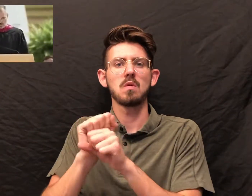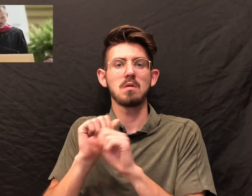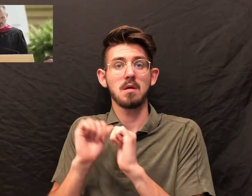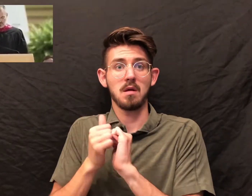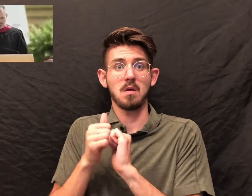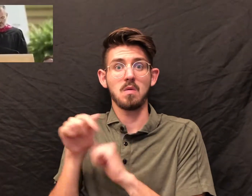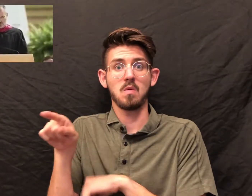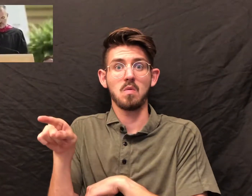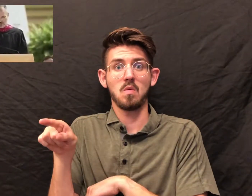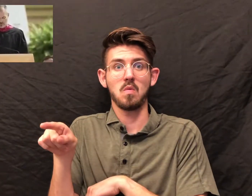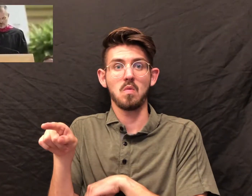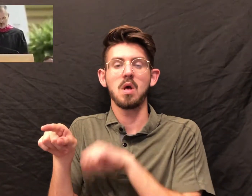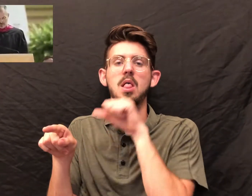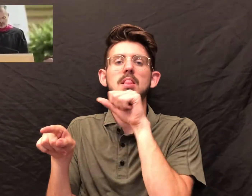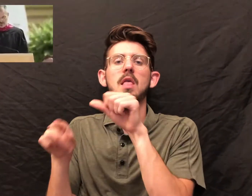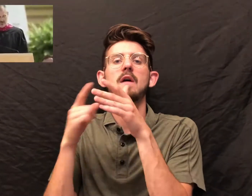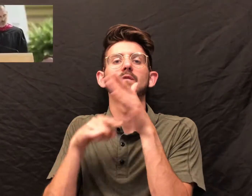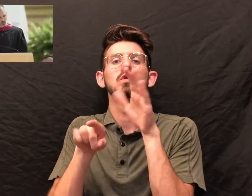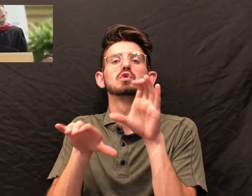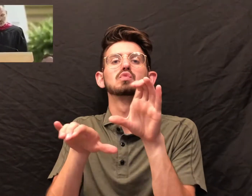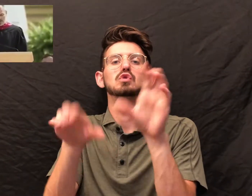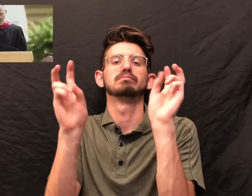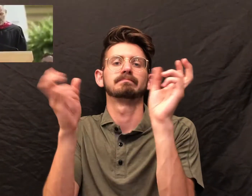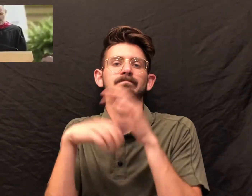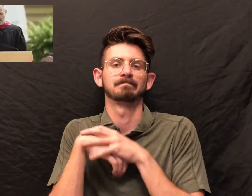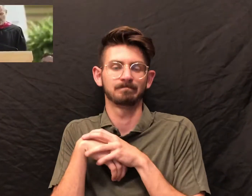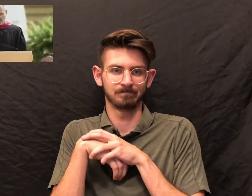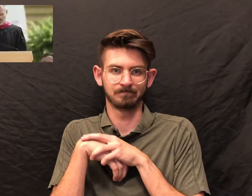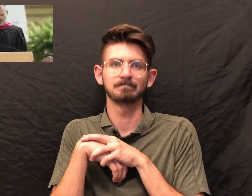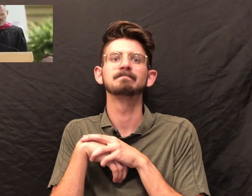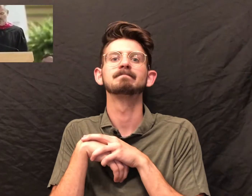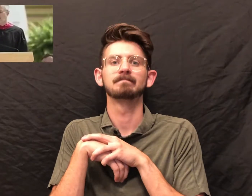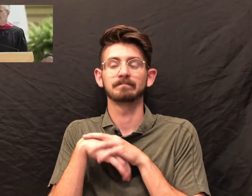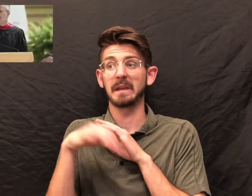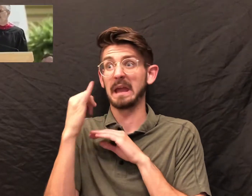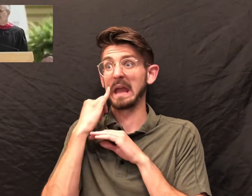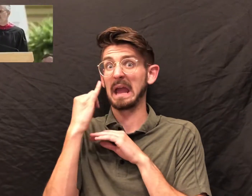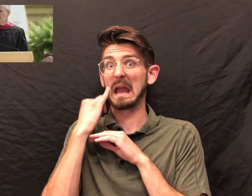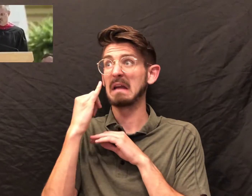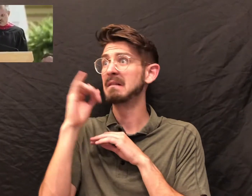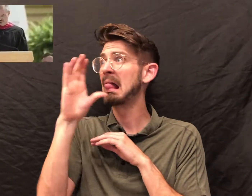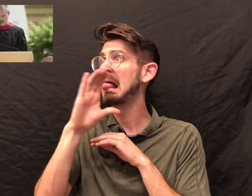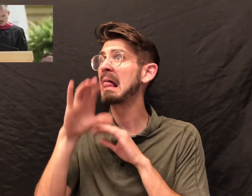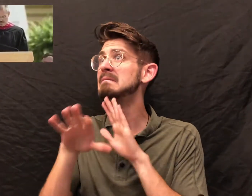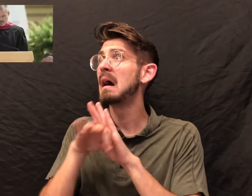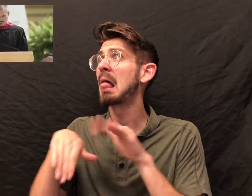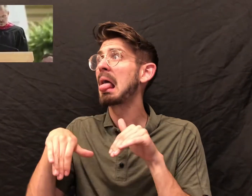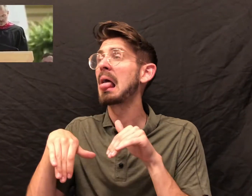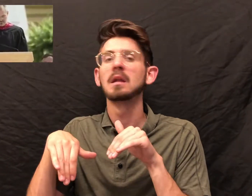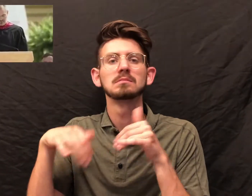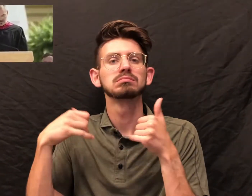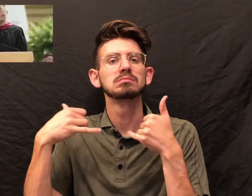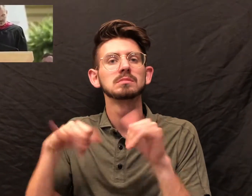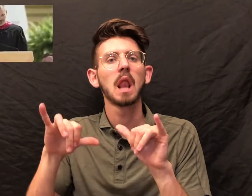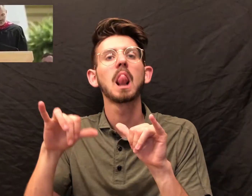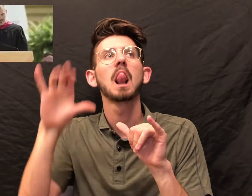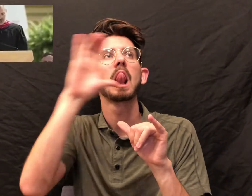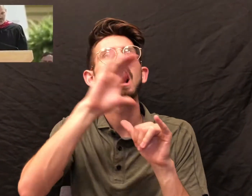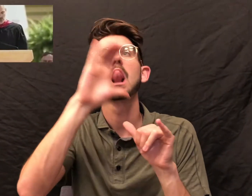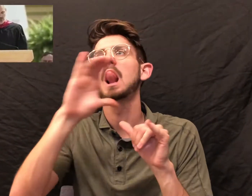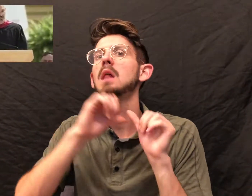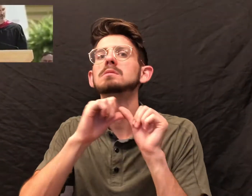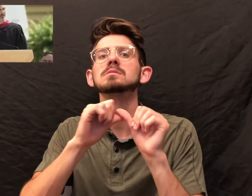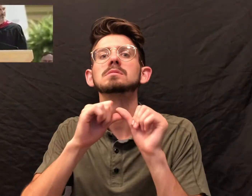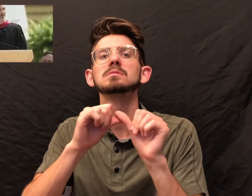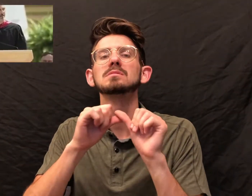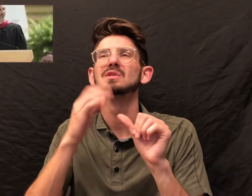work is to love what you do. If you haven't found it yet, keep looking and don't settle. As with all